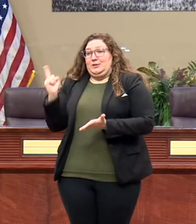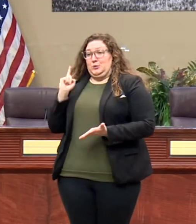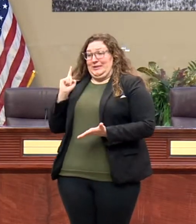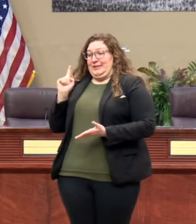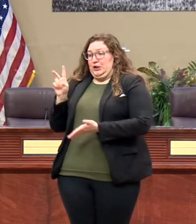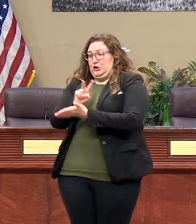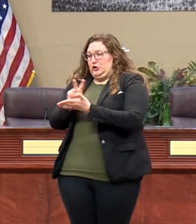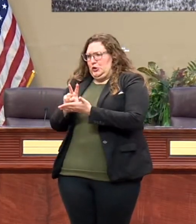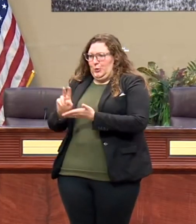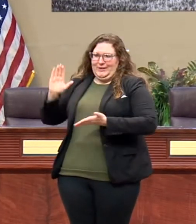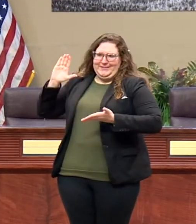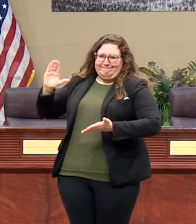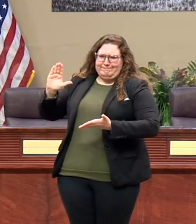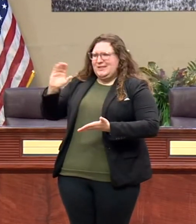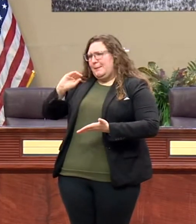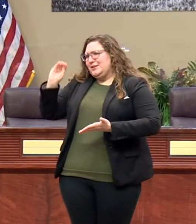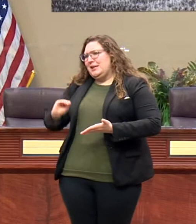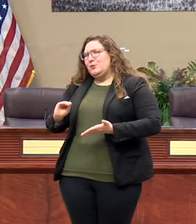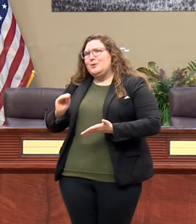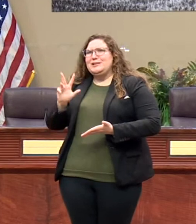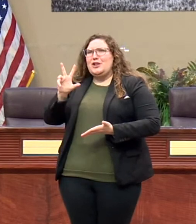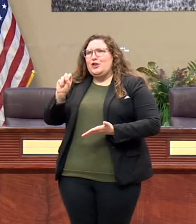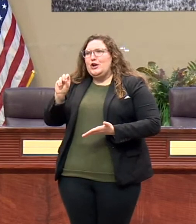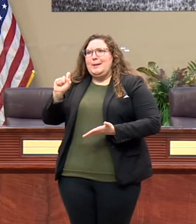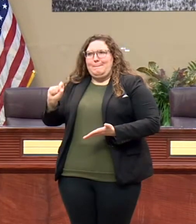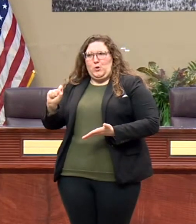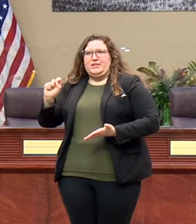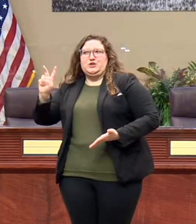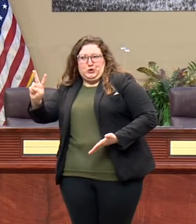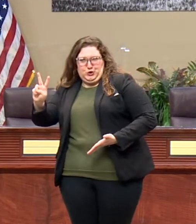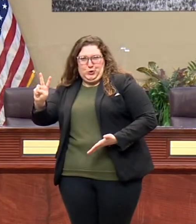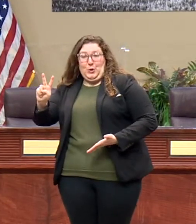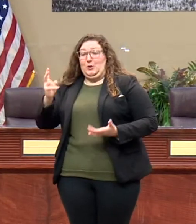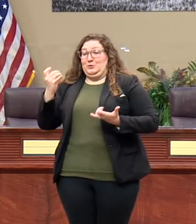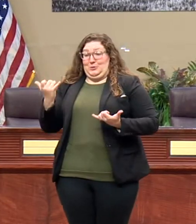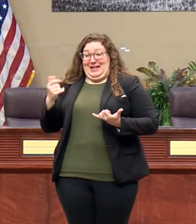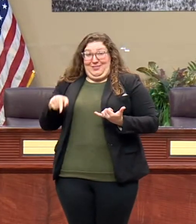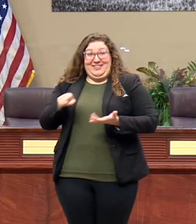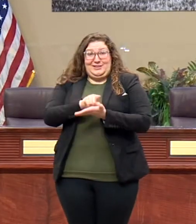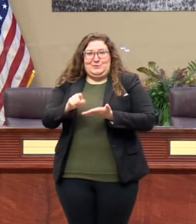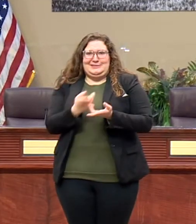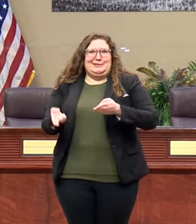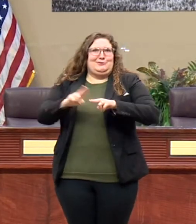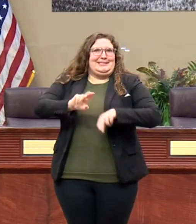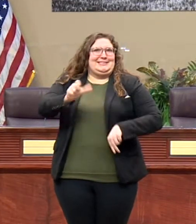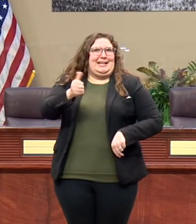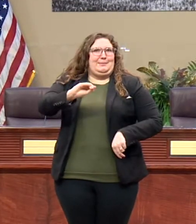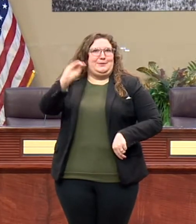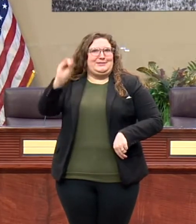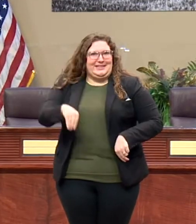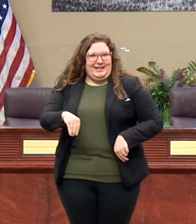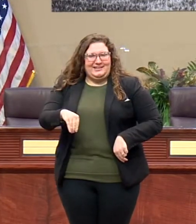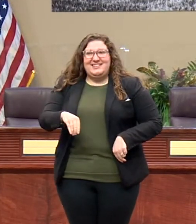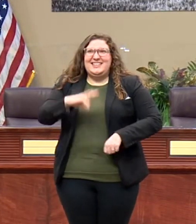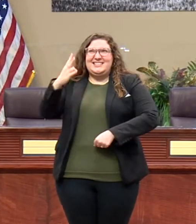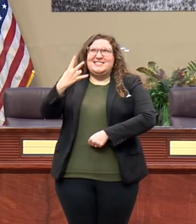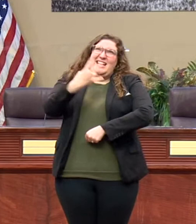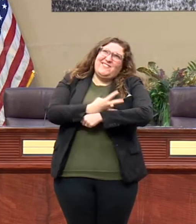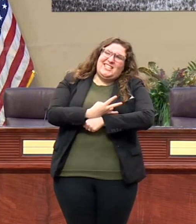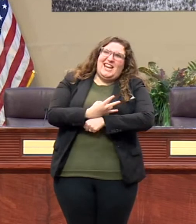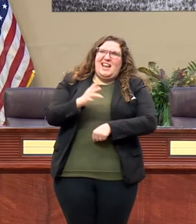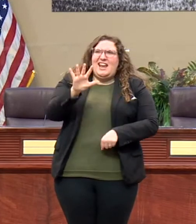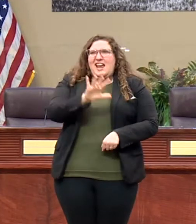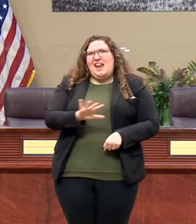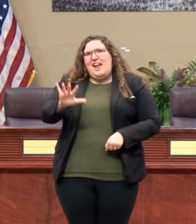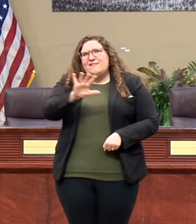was 30.27%, so an increase of over 10%. The 7-day average incidence rate, so the